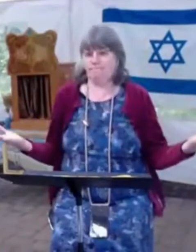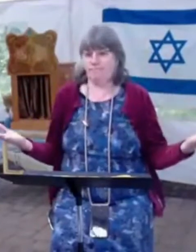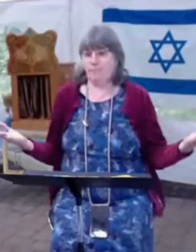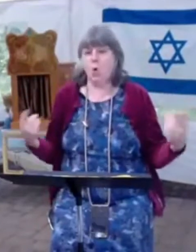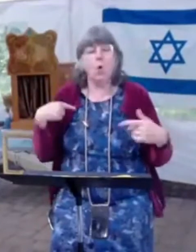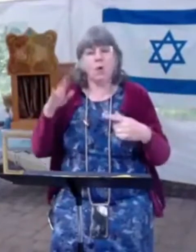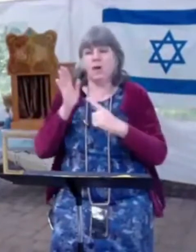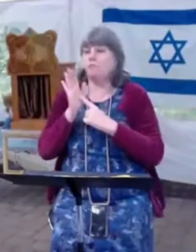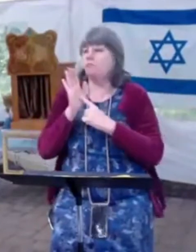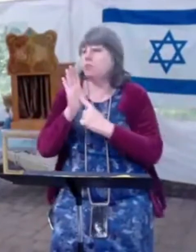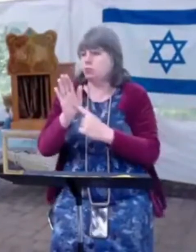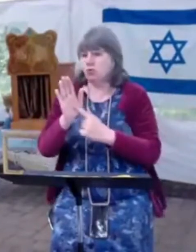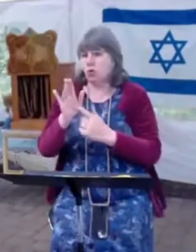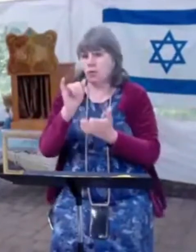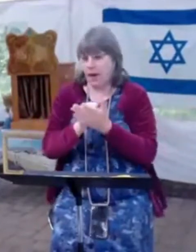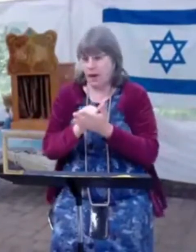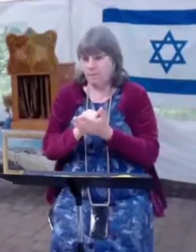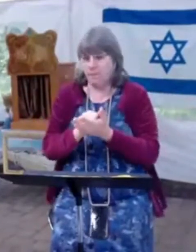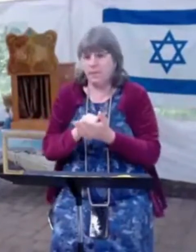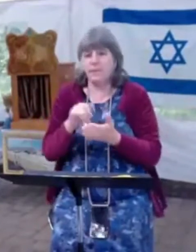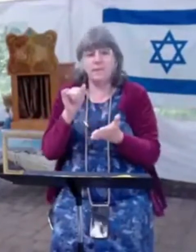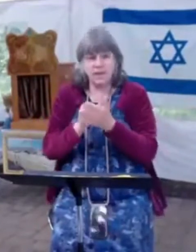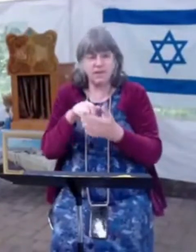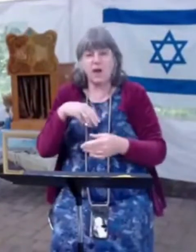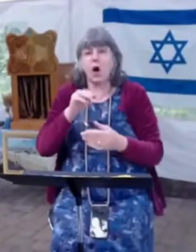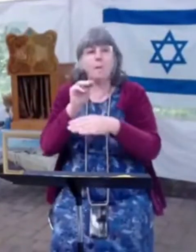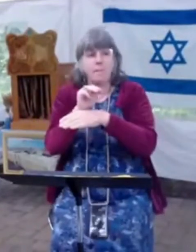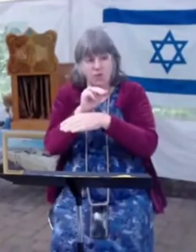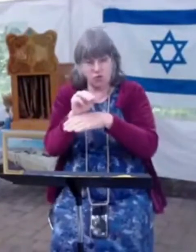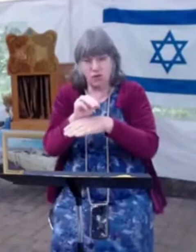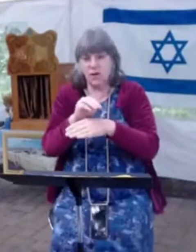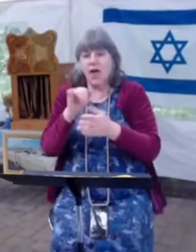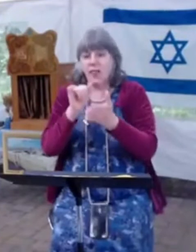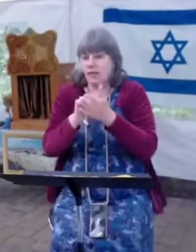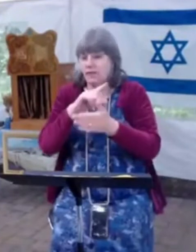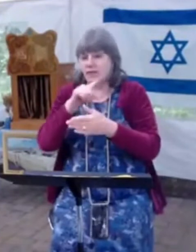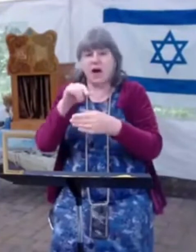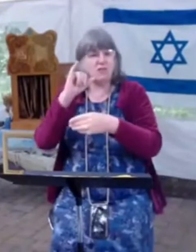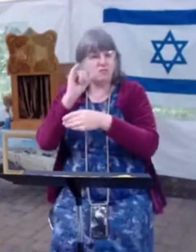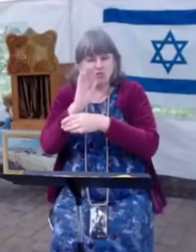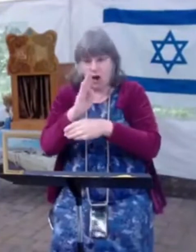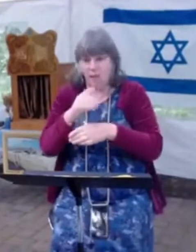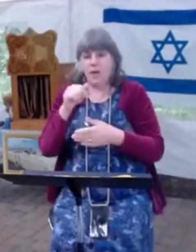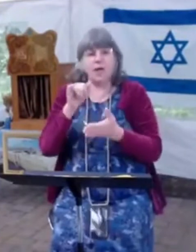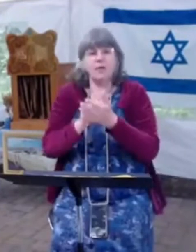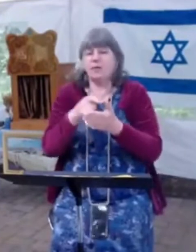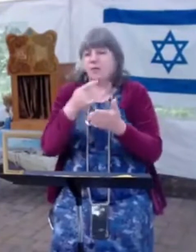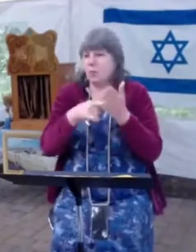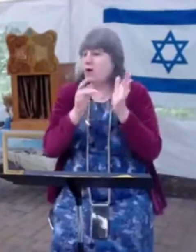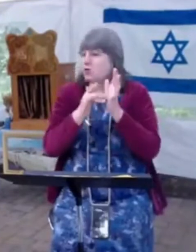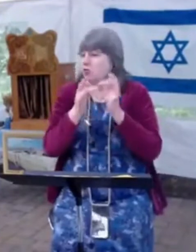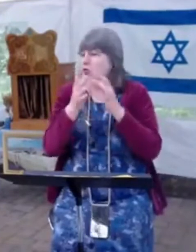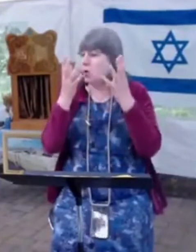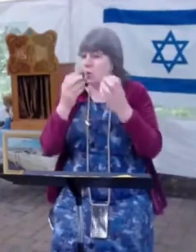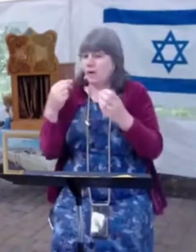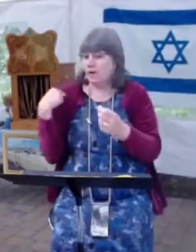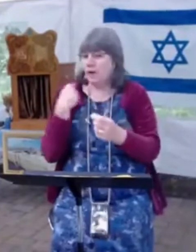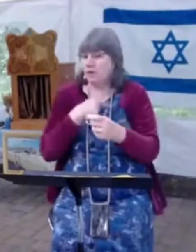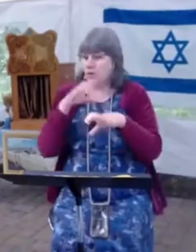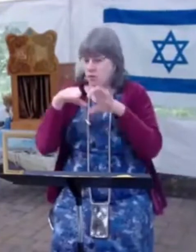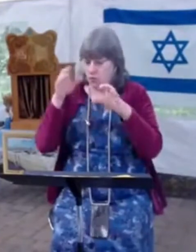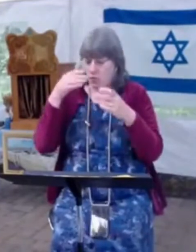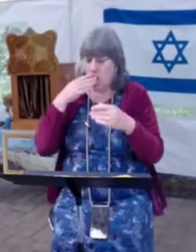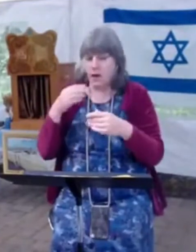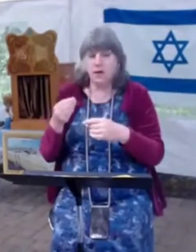We need to show it to them. This is our mission. It's our mandate from Yeshua, to show them the application of